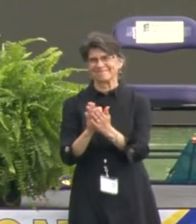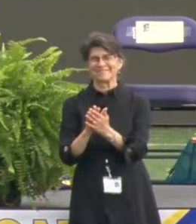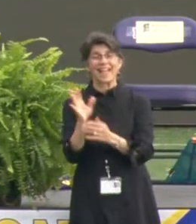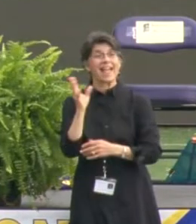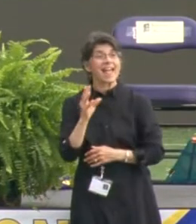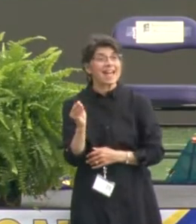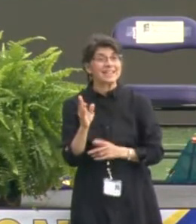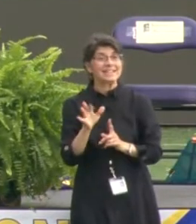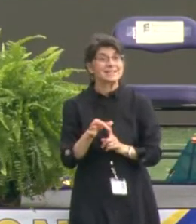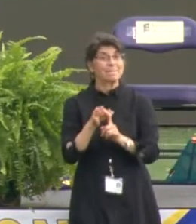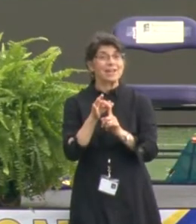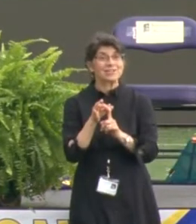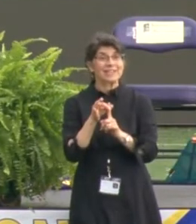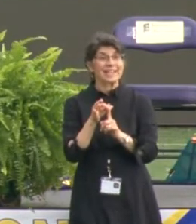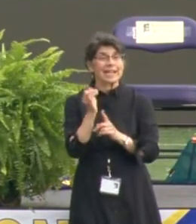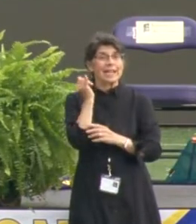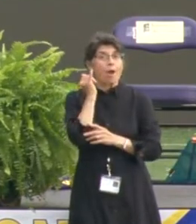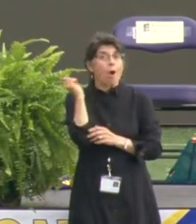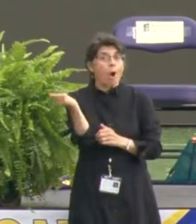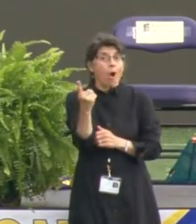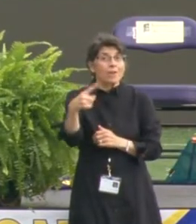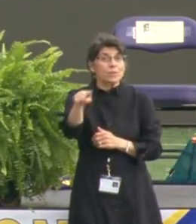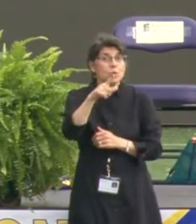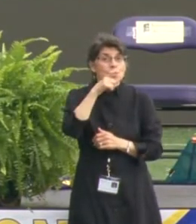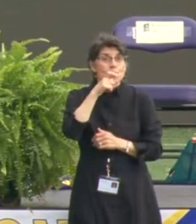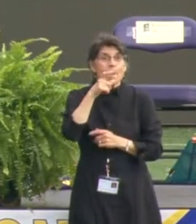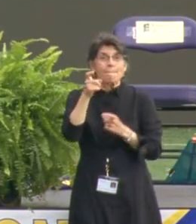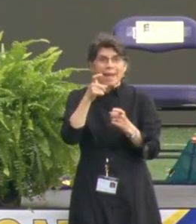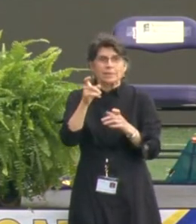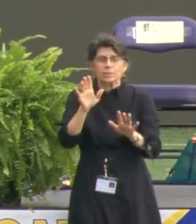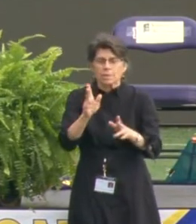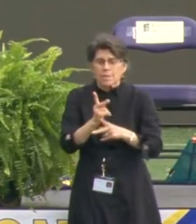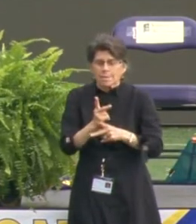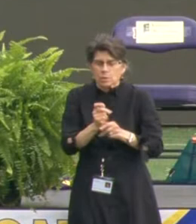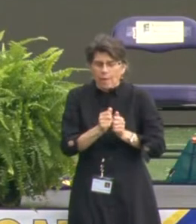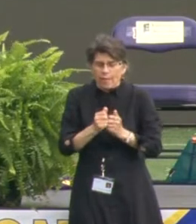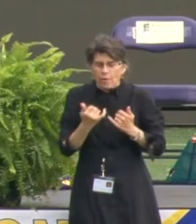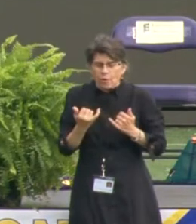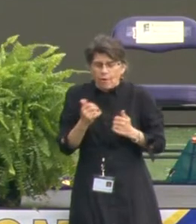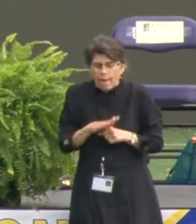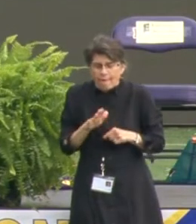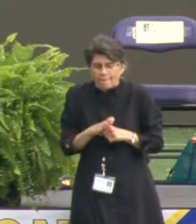And especially all of you who just managed to keep it together enough to get here.